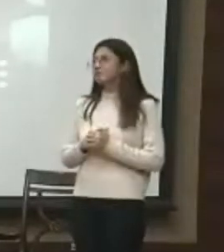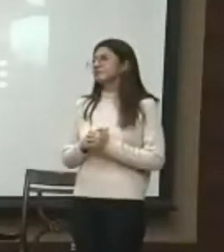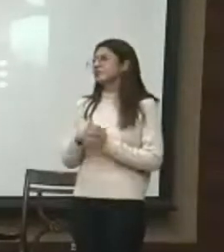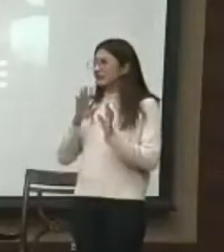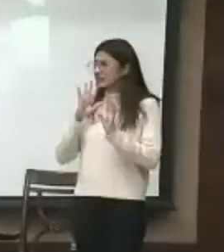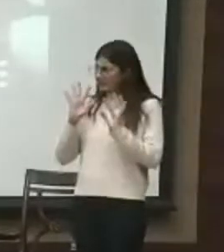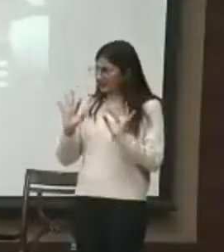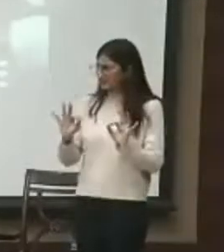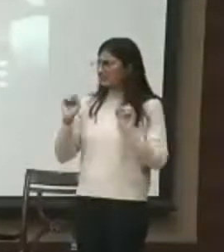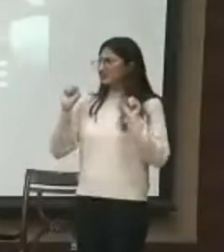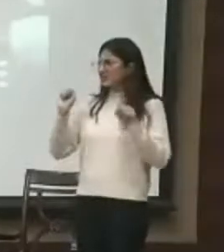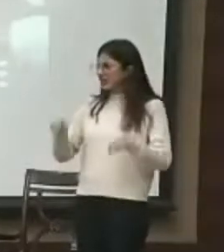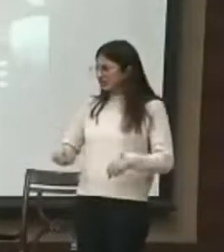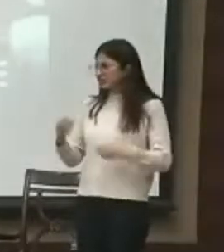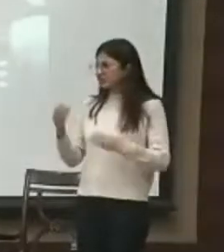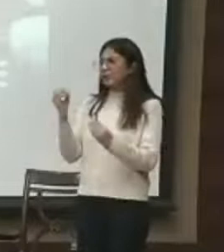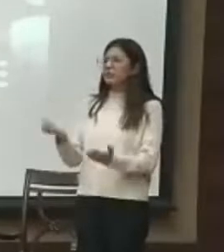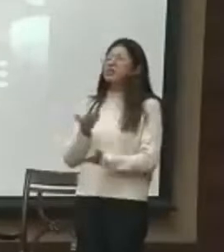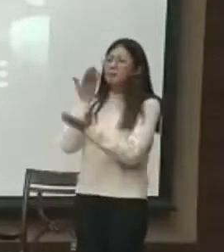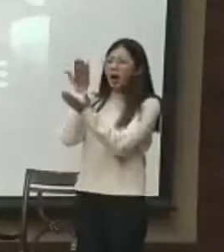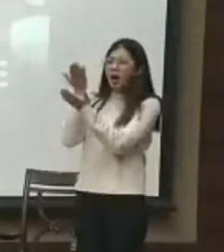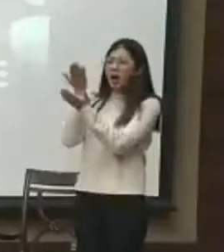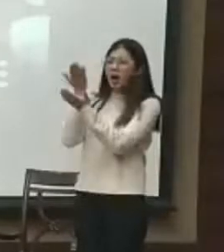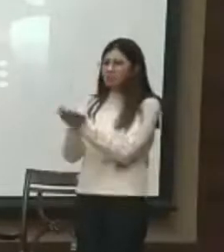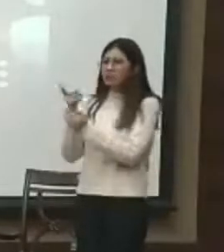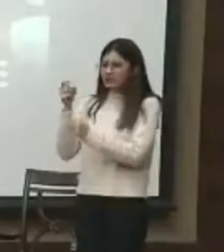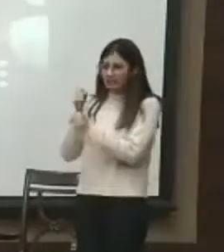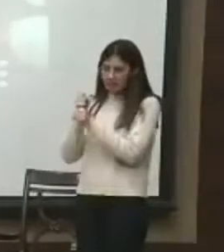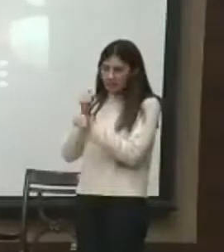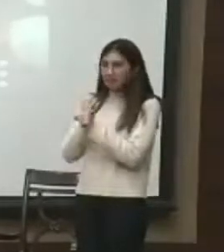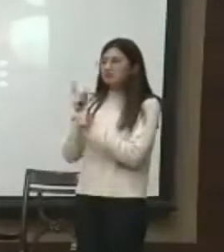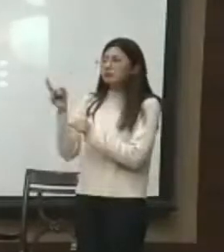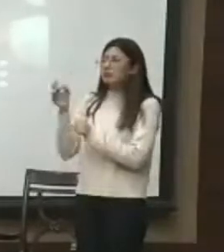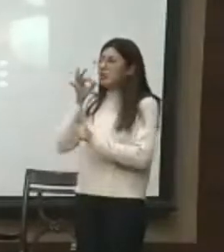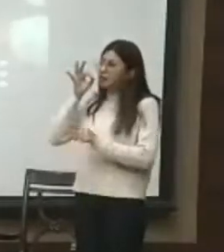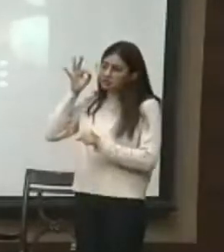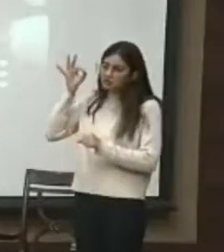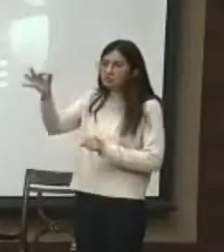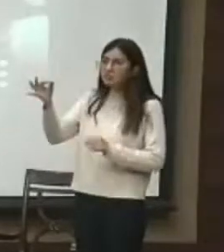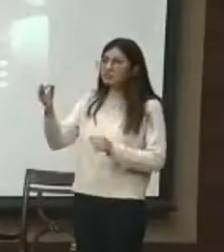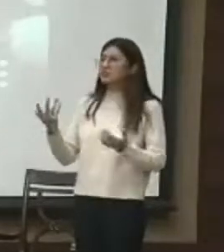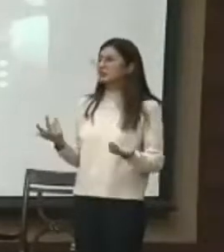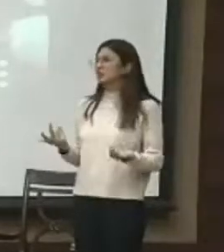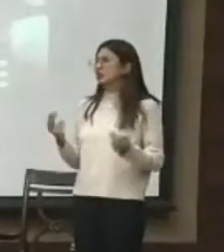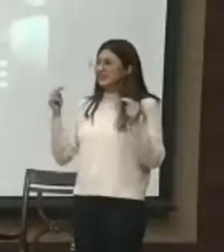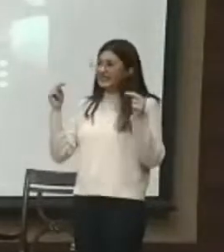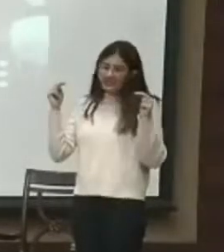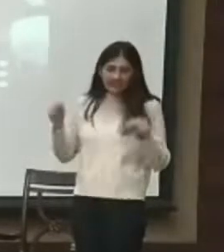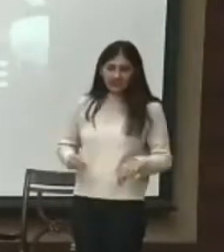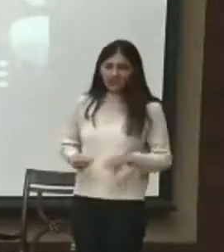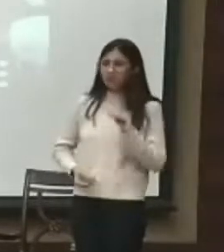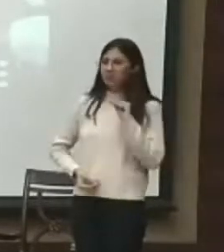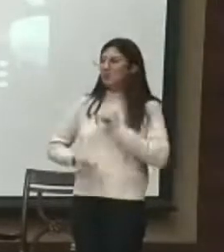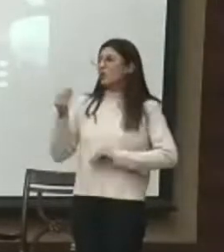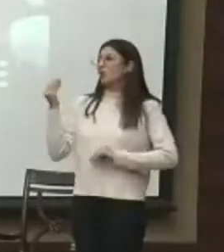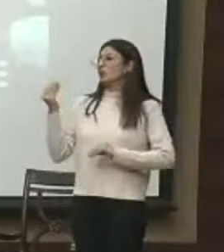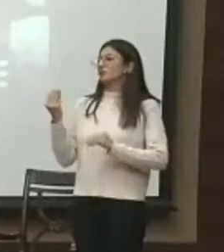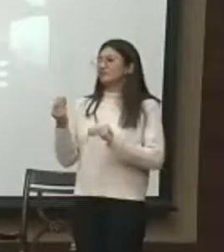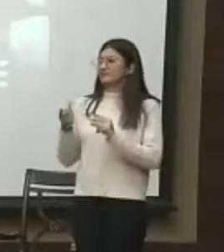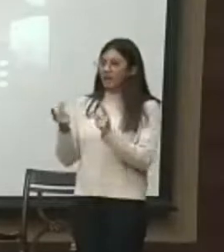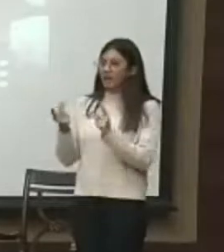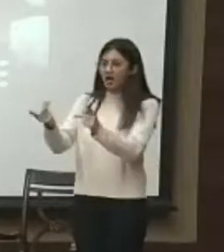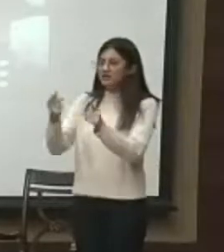we put up a chartered demand for the government, which needs to be implemented as soon as